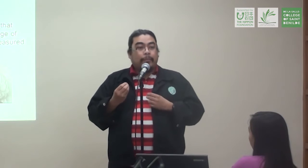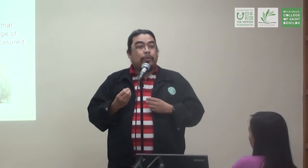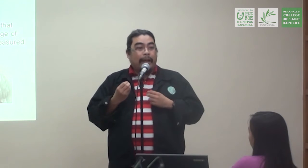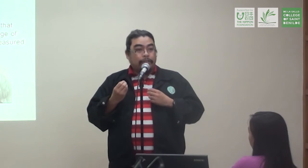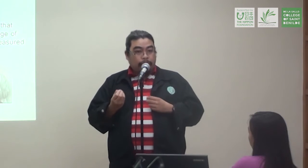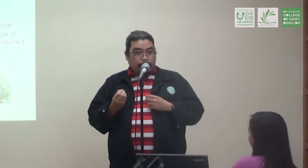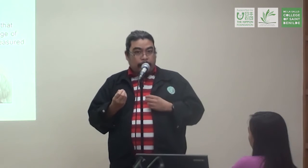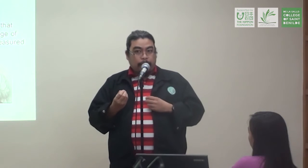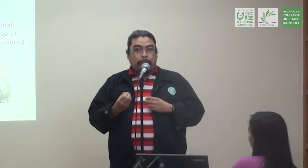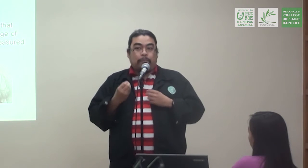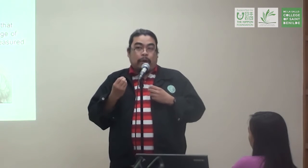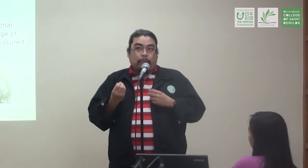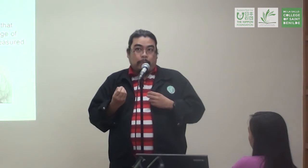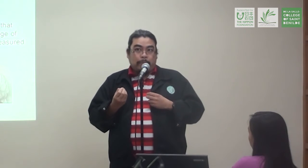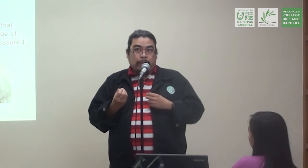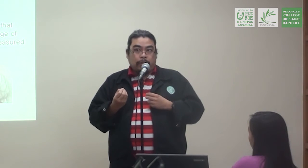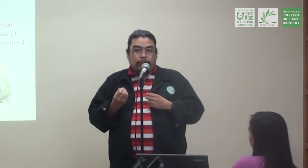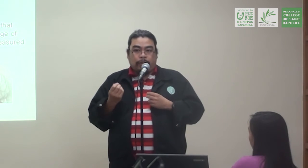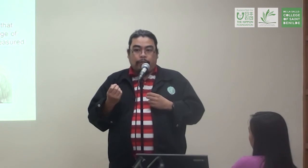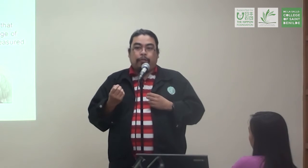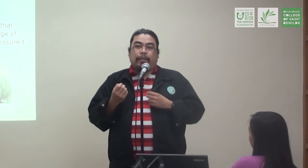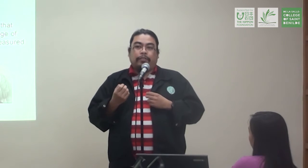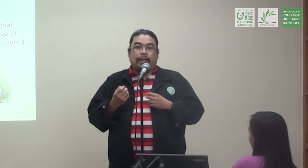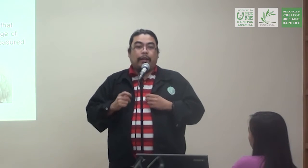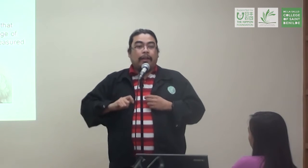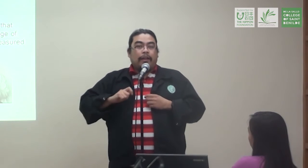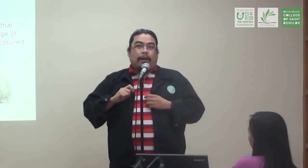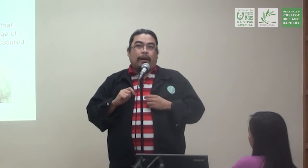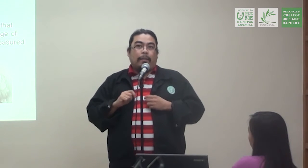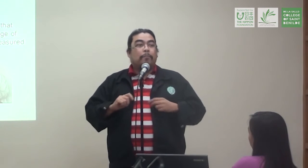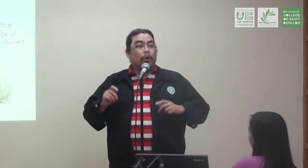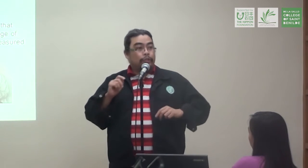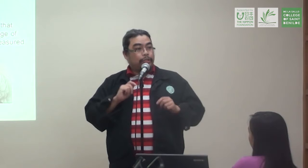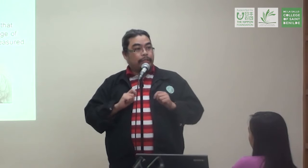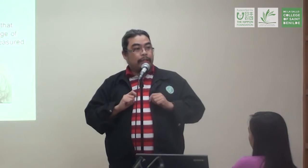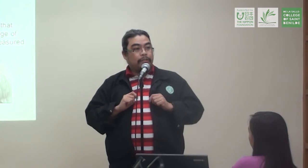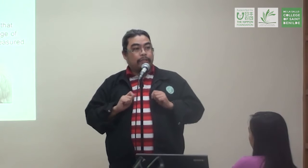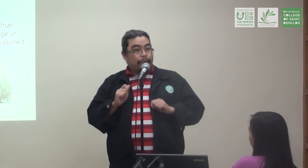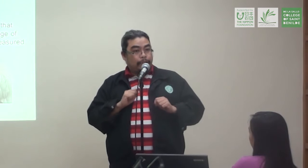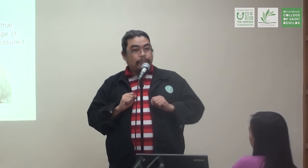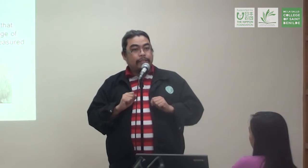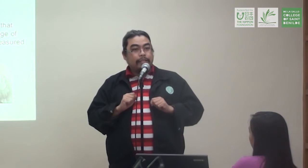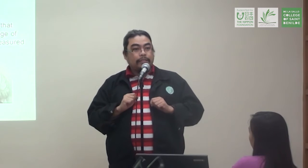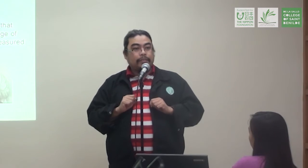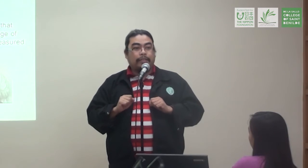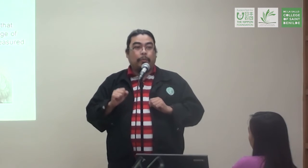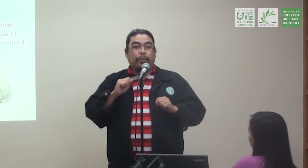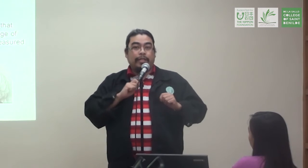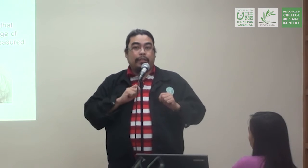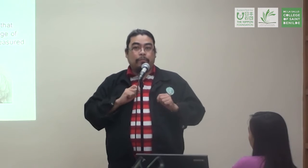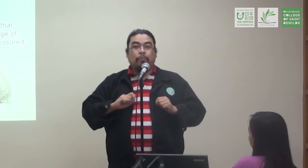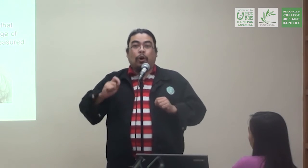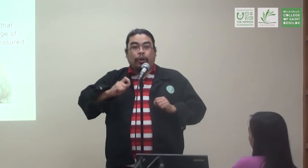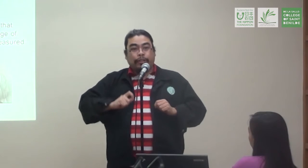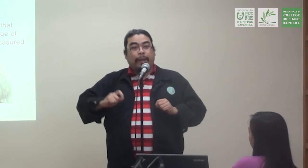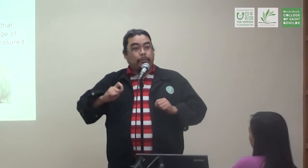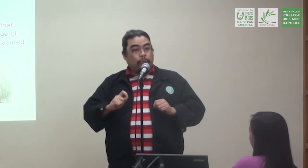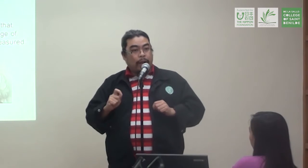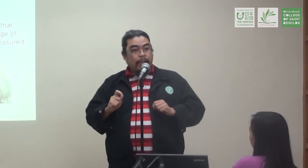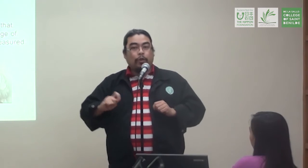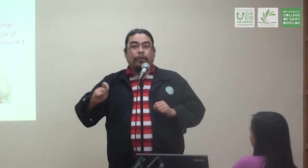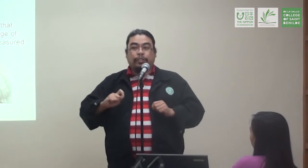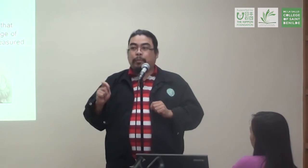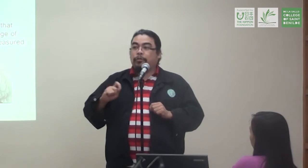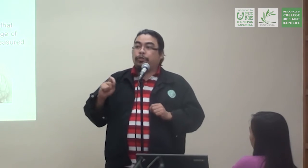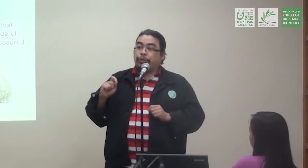longer time to answer it, probably because of, say, motor skills deficiencies. They will need longer time